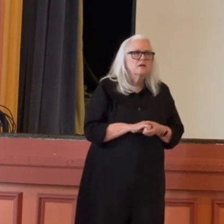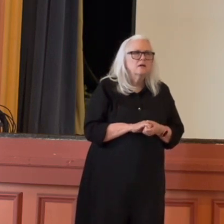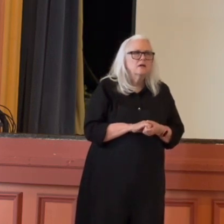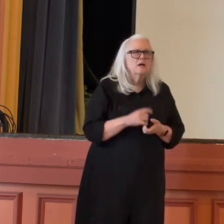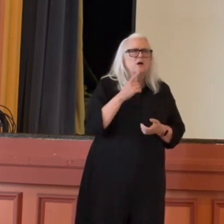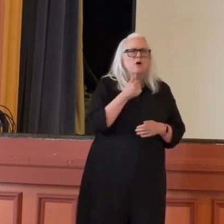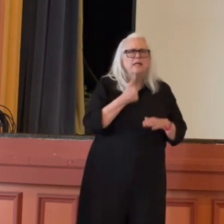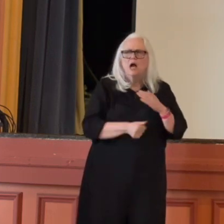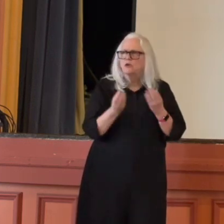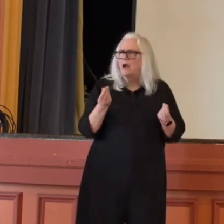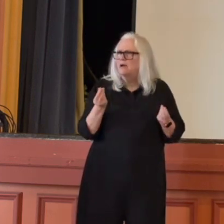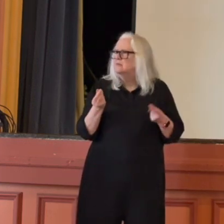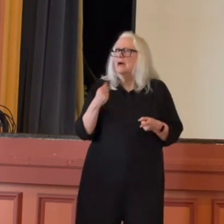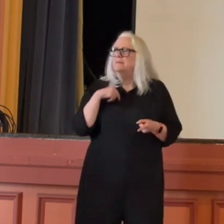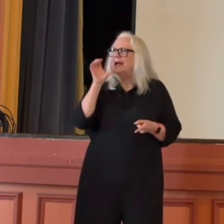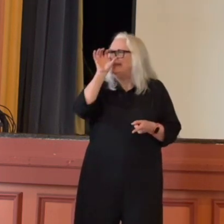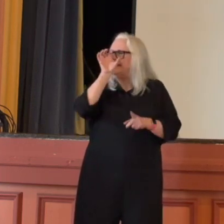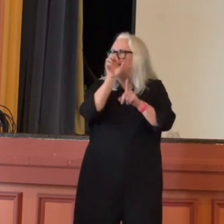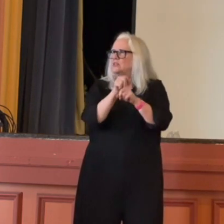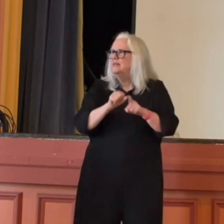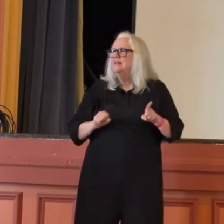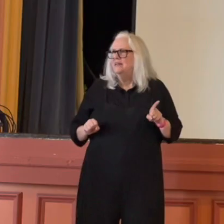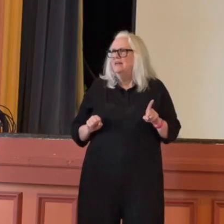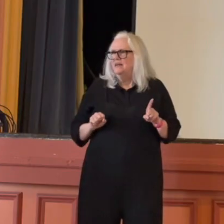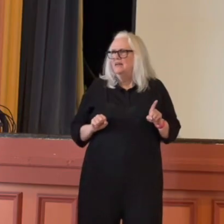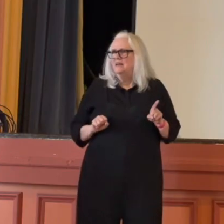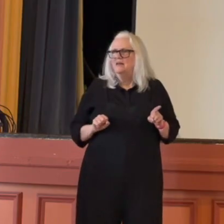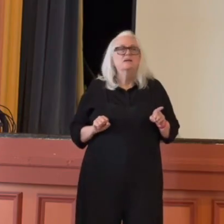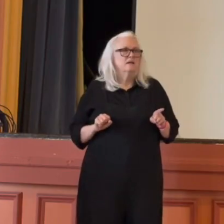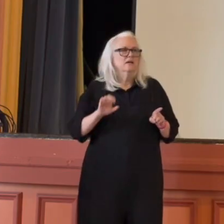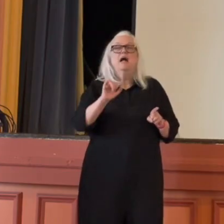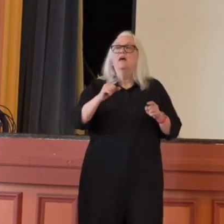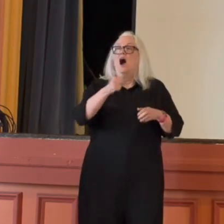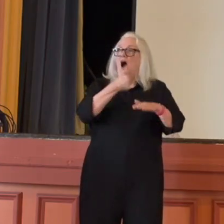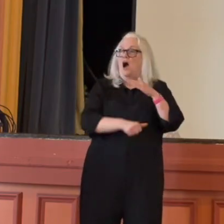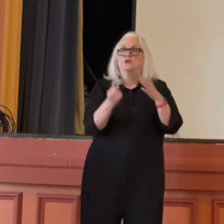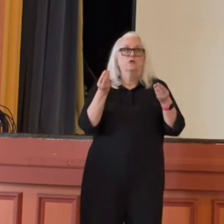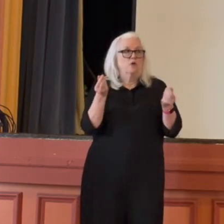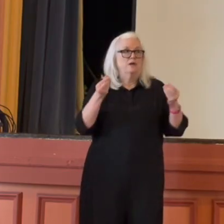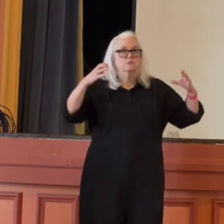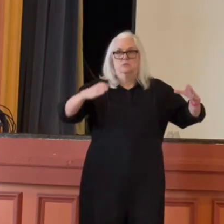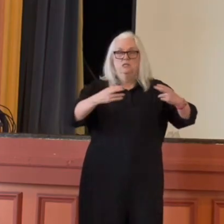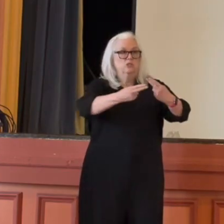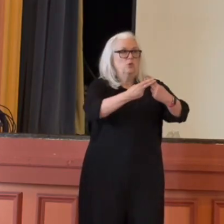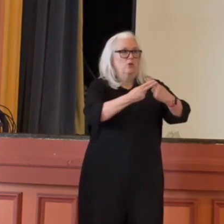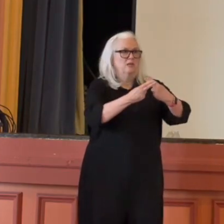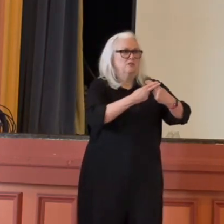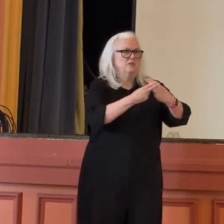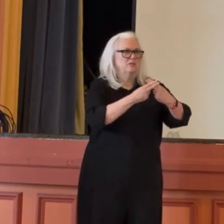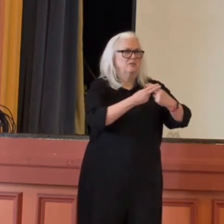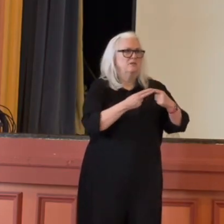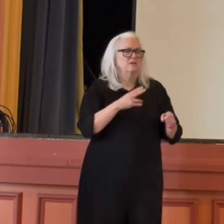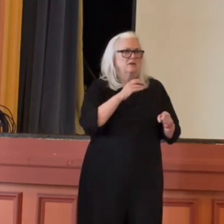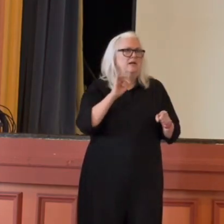underground collection? I'm sorry, what is the composition rate expected and